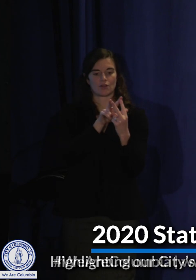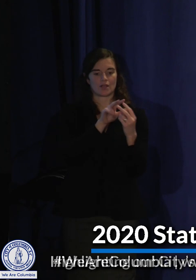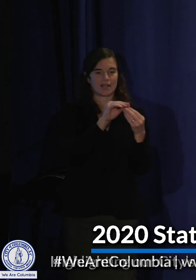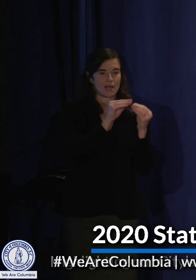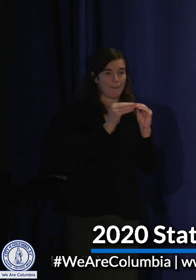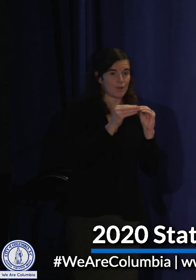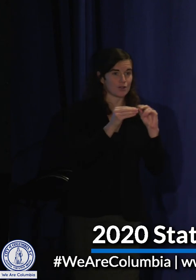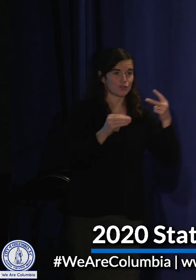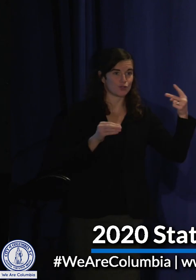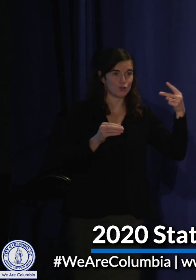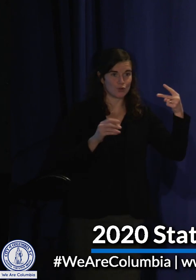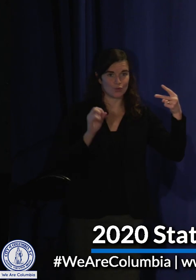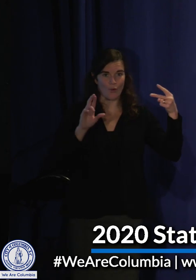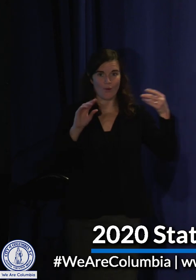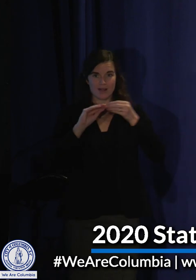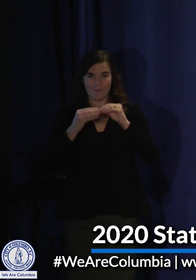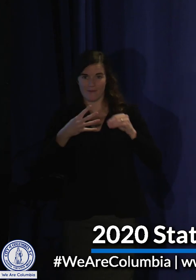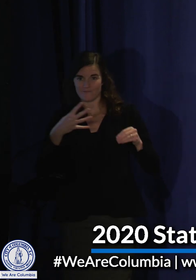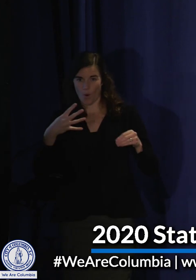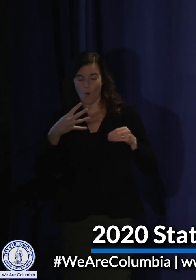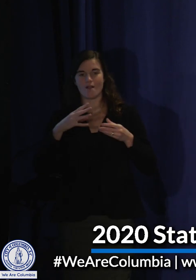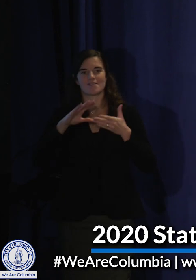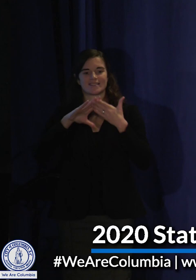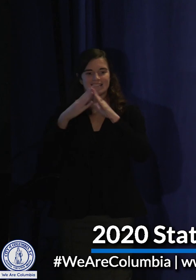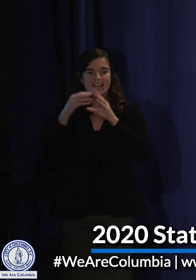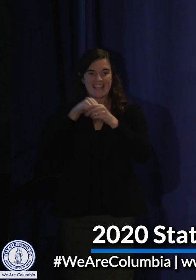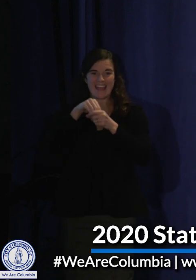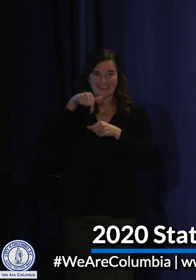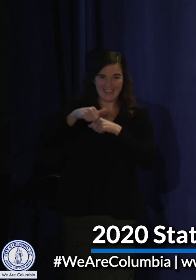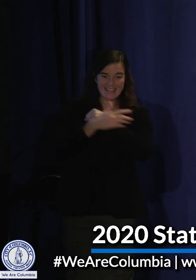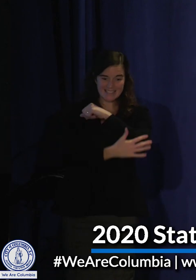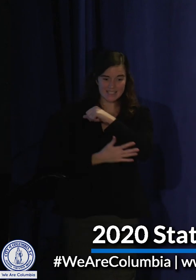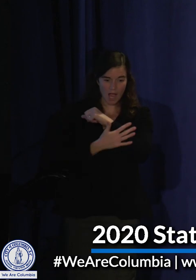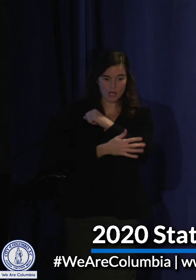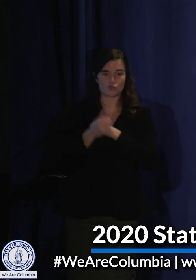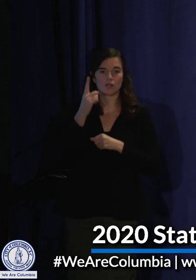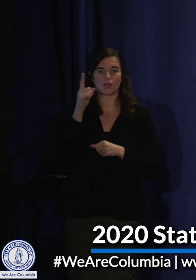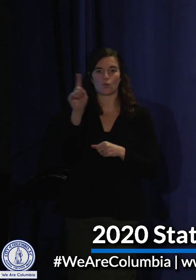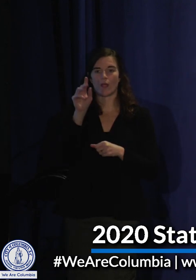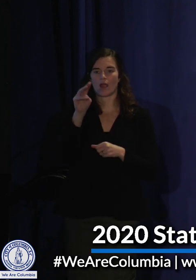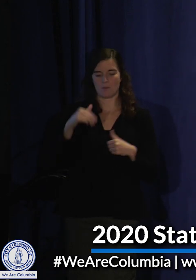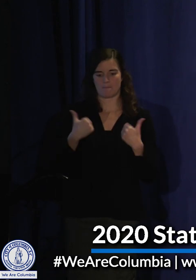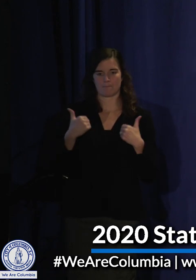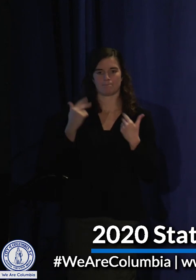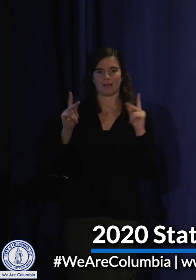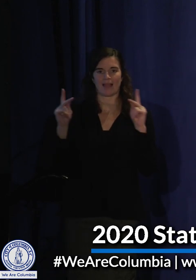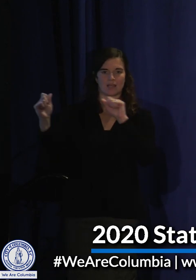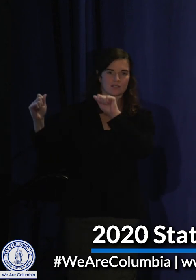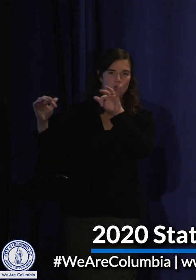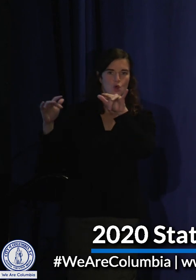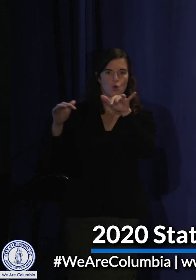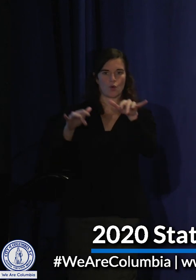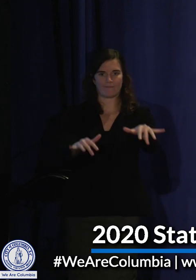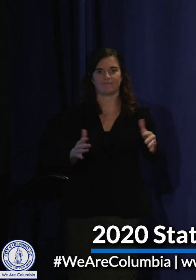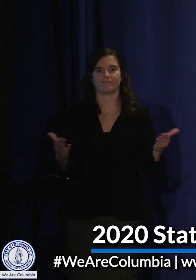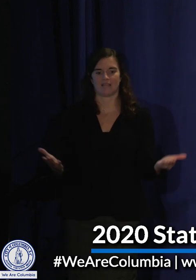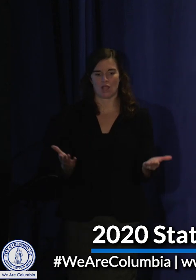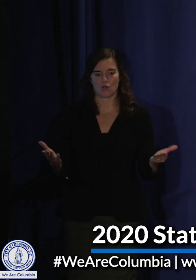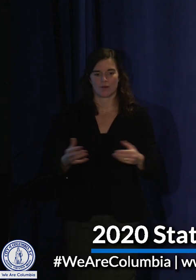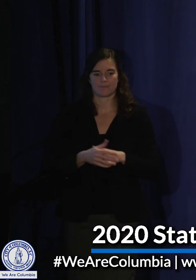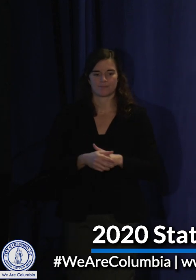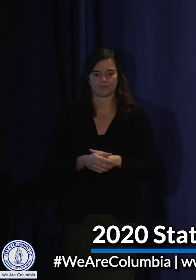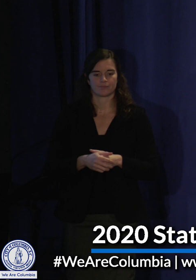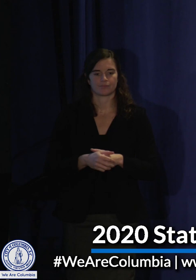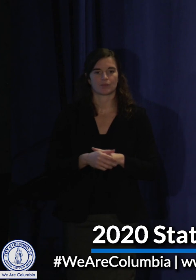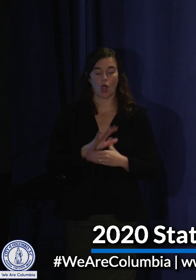two or the number four city in the country where millennials are moving to, according to Smart Asset. When we